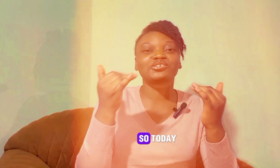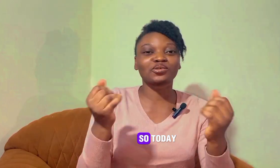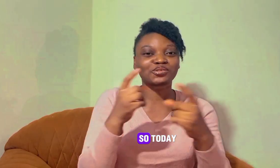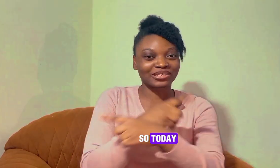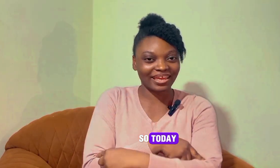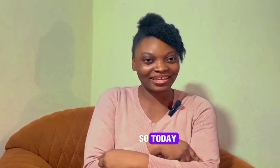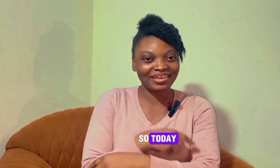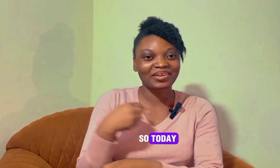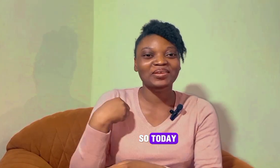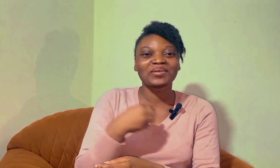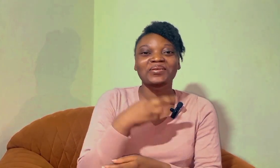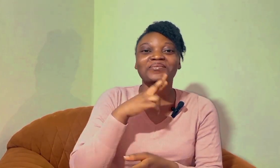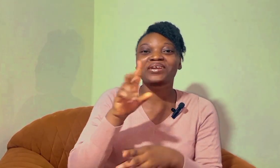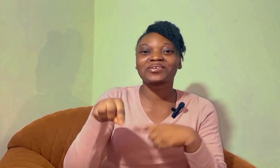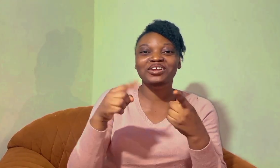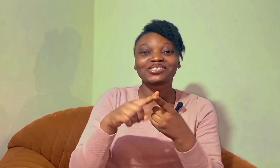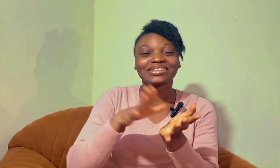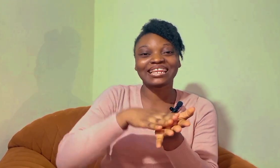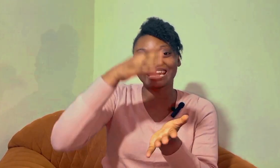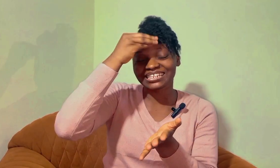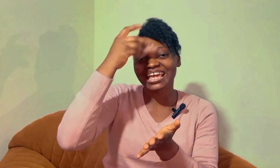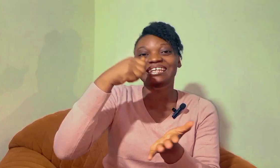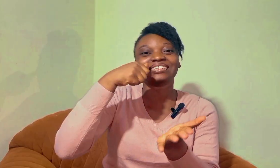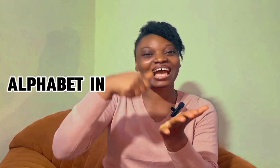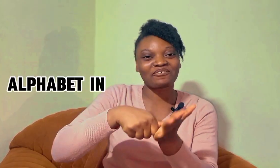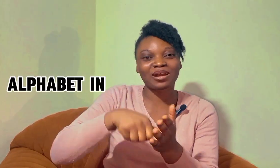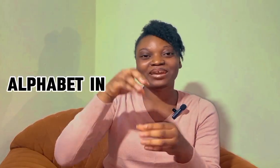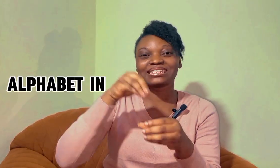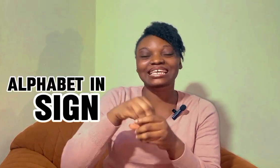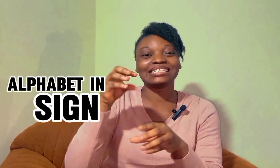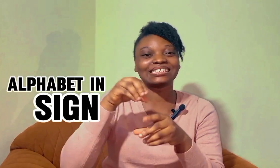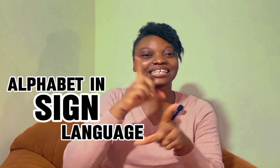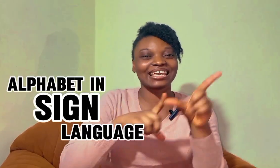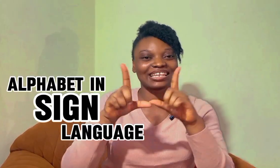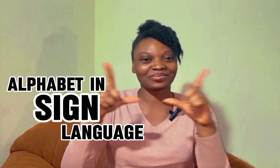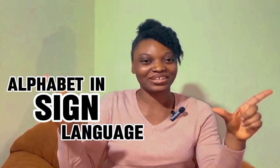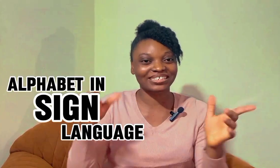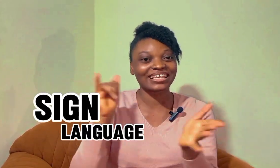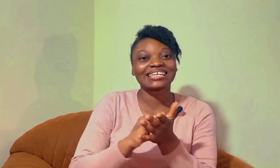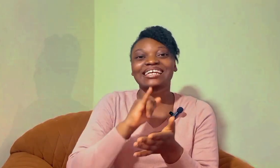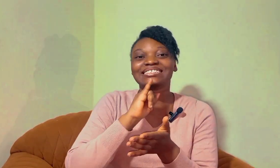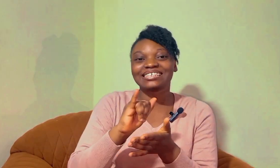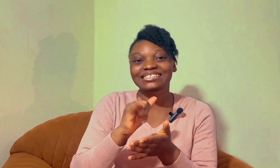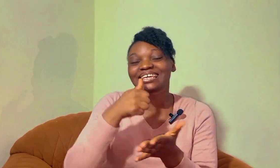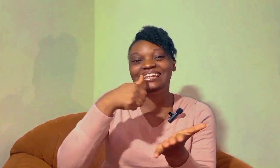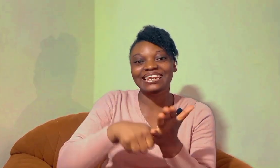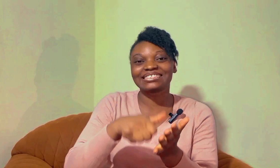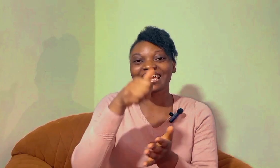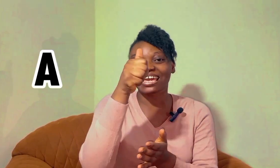So today we are going to learn the alphabet in sign language, that is letter